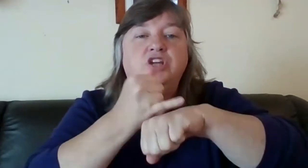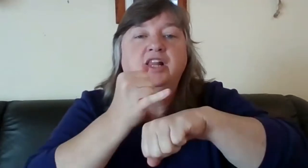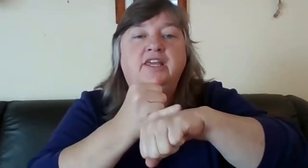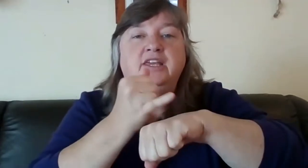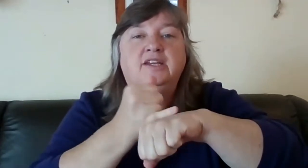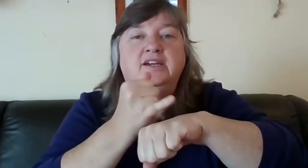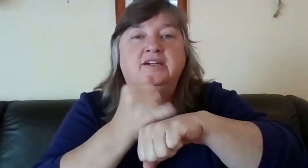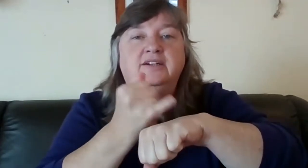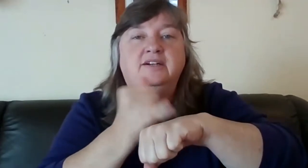jelly,